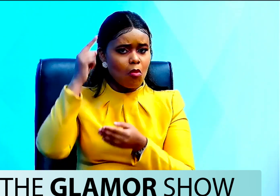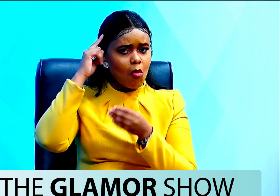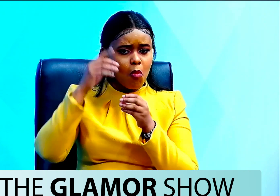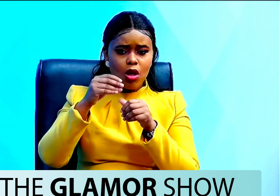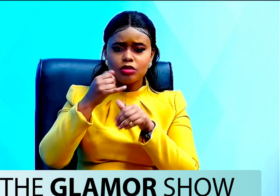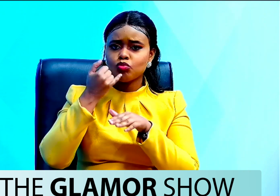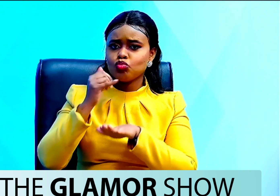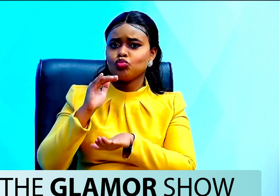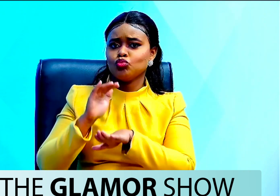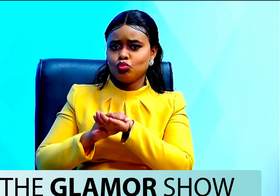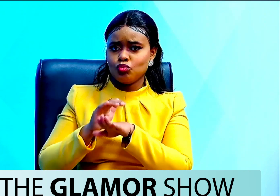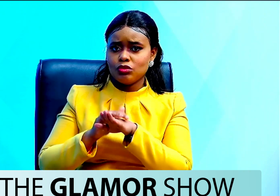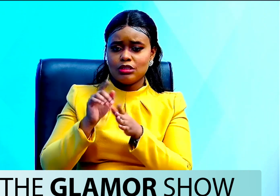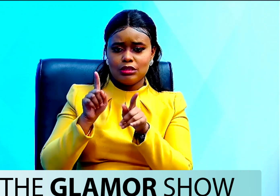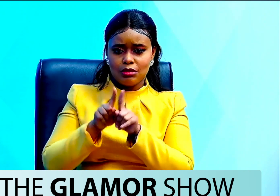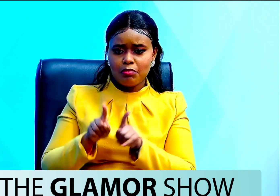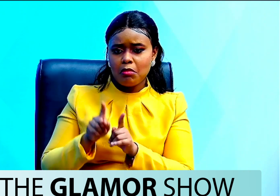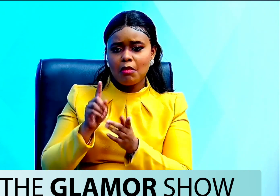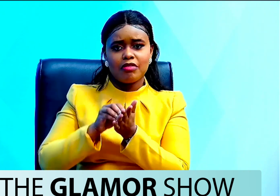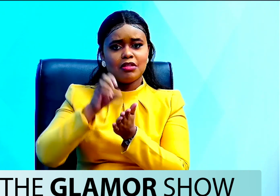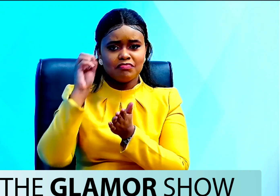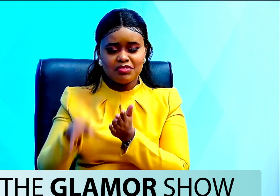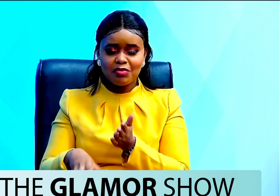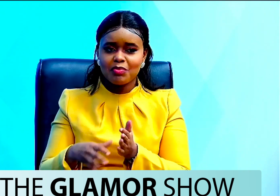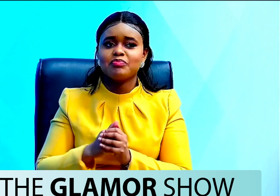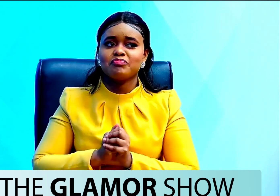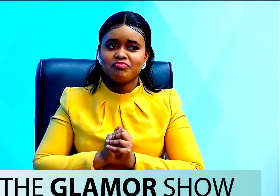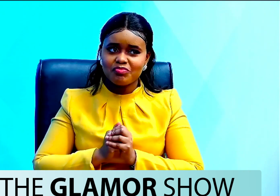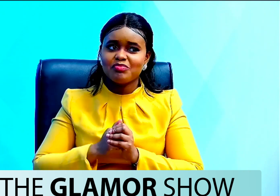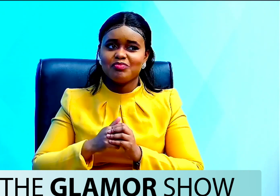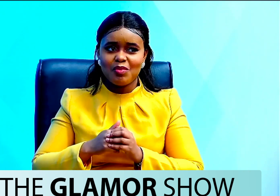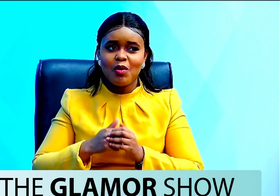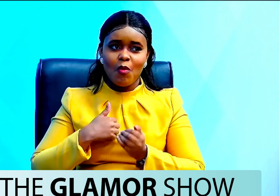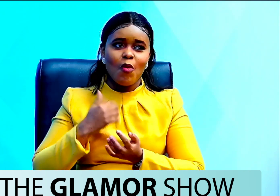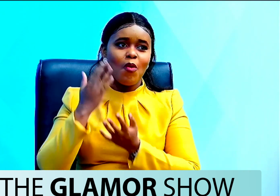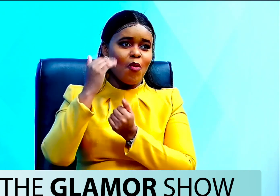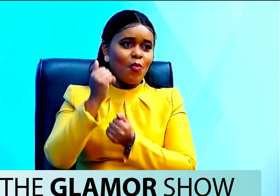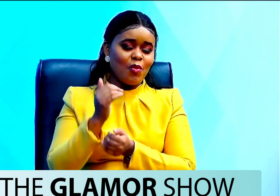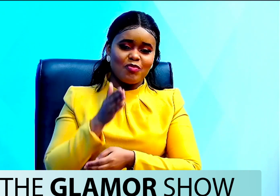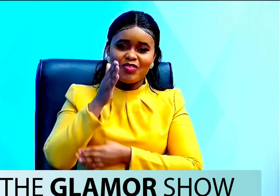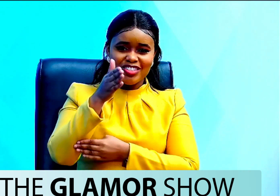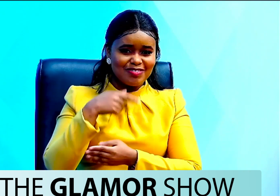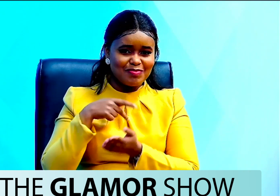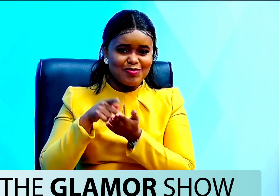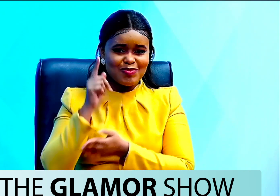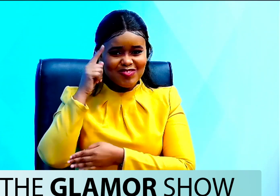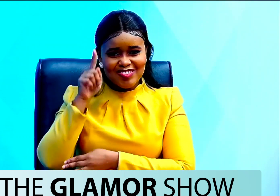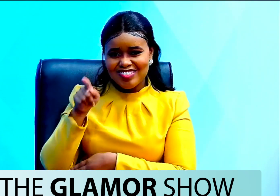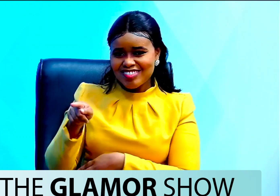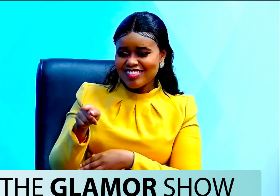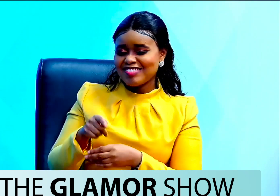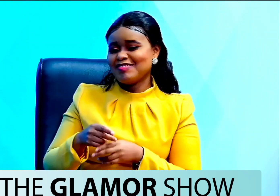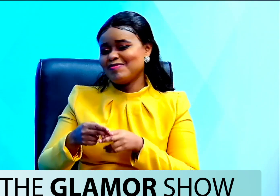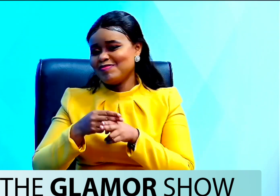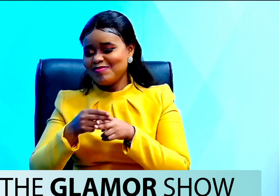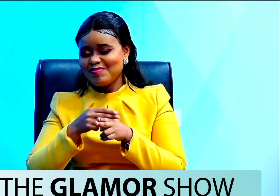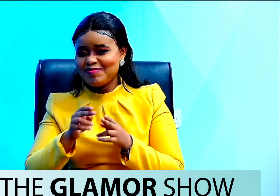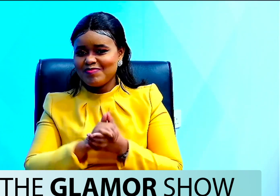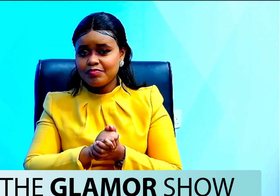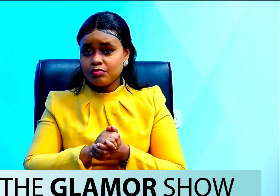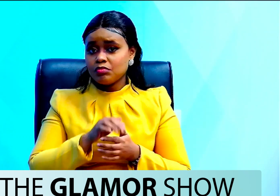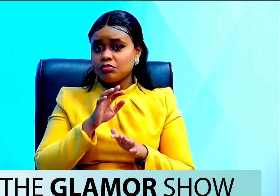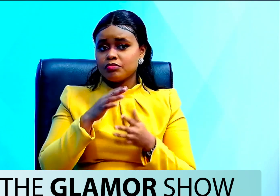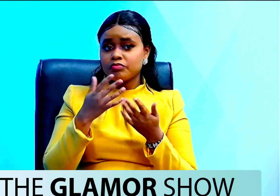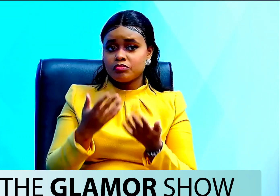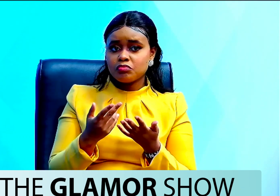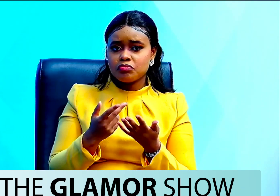Interesting, because on those roads which I've just stated, probably it will make sense when you talk of the qualities which you're getting,